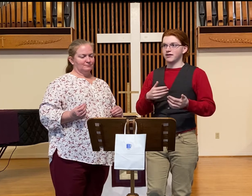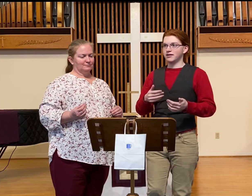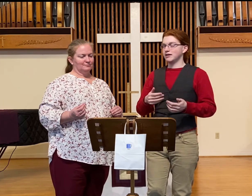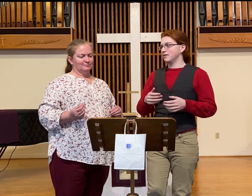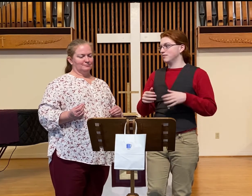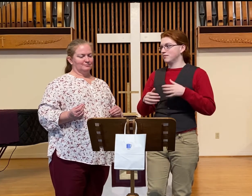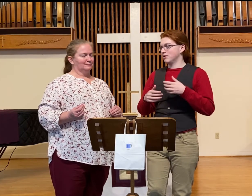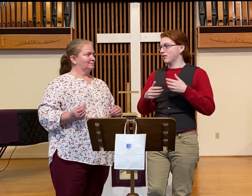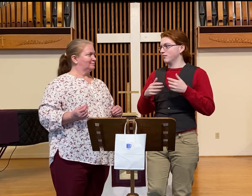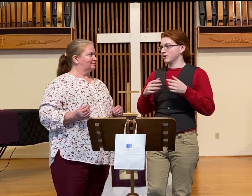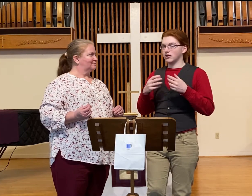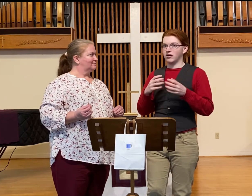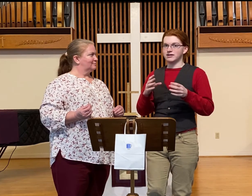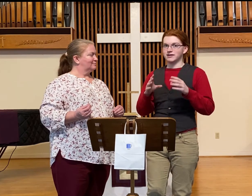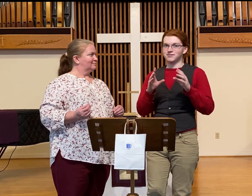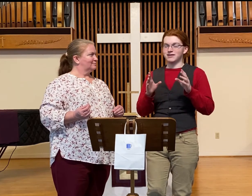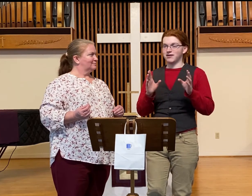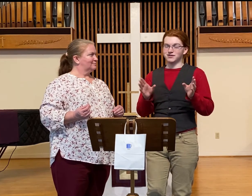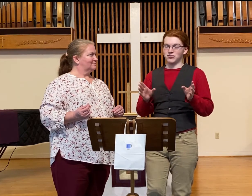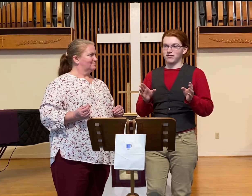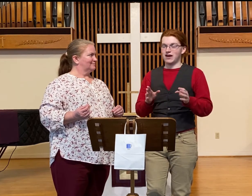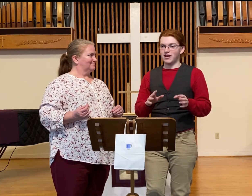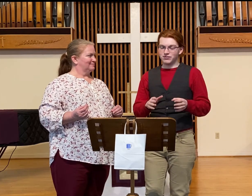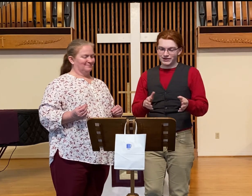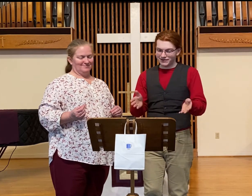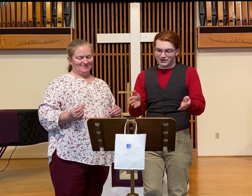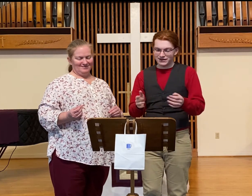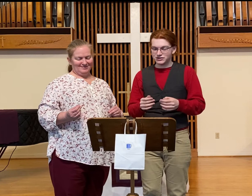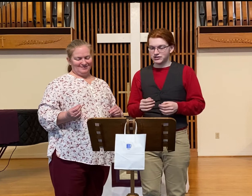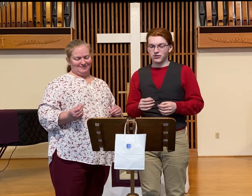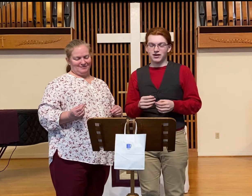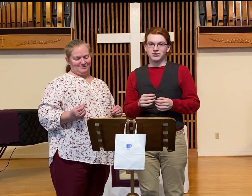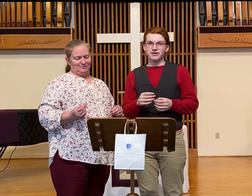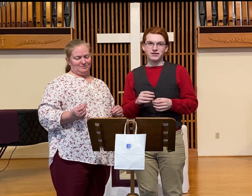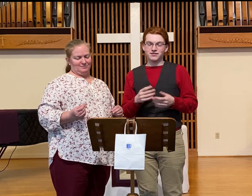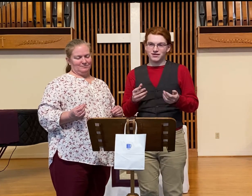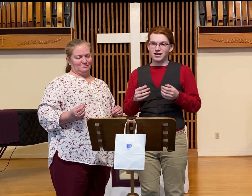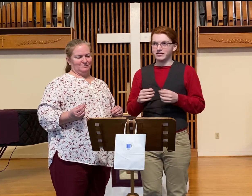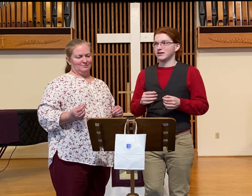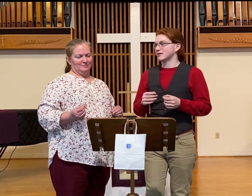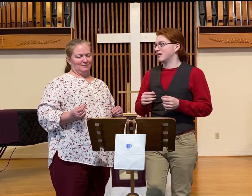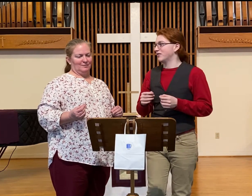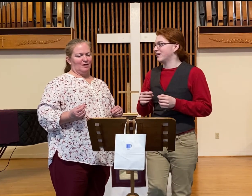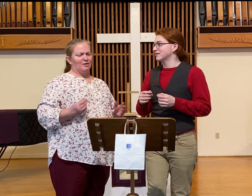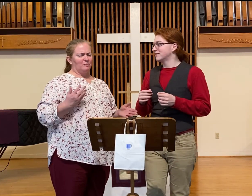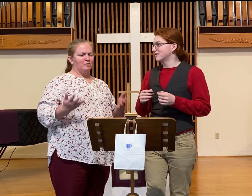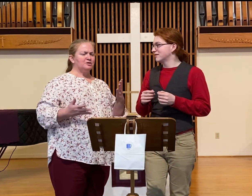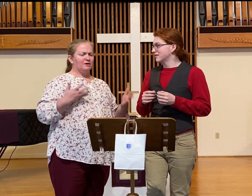Literally, the context may not support that, but it's just why I believe, and I think it's kind of nice. They're both talking